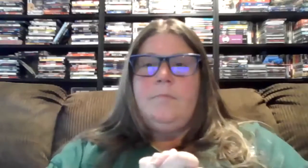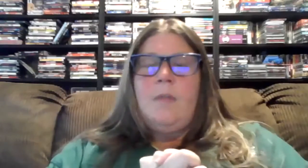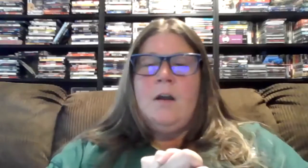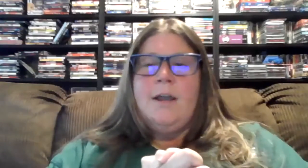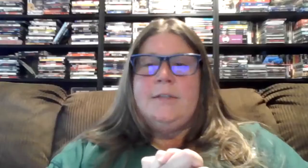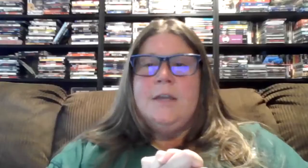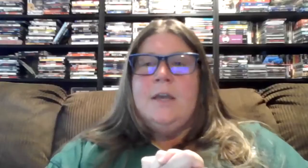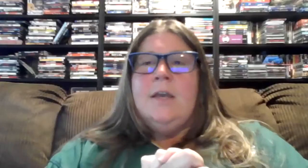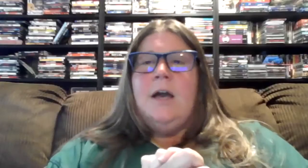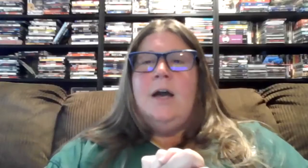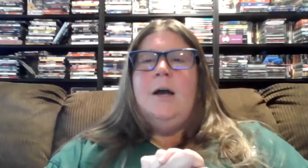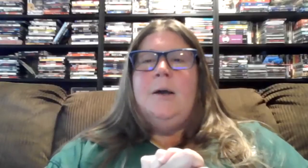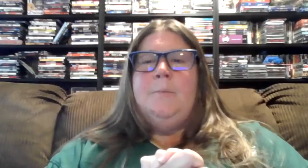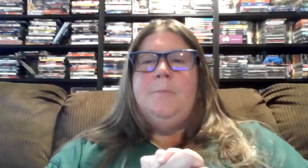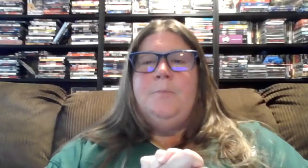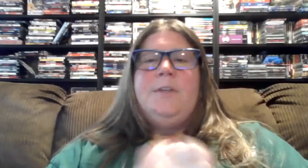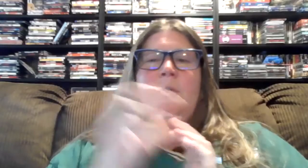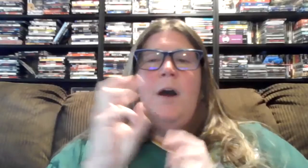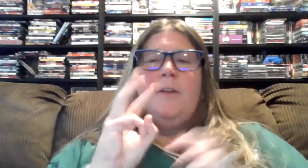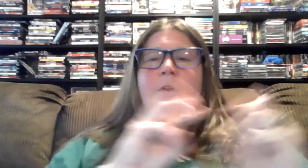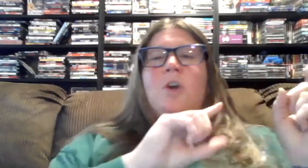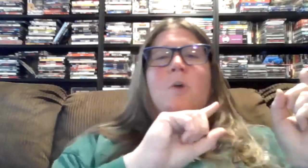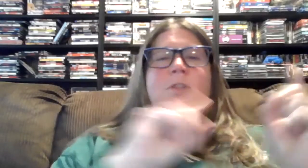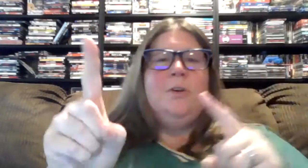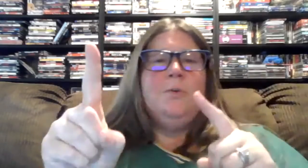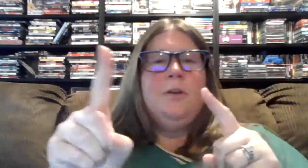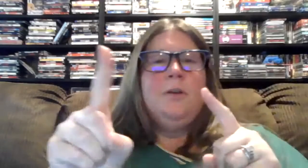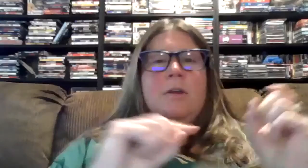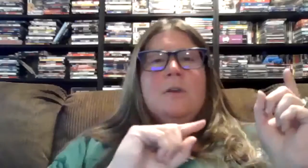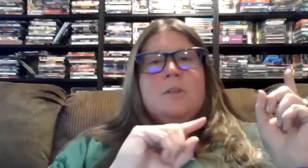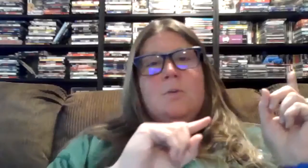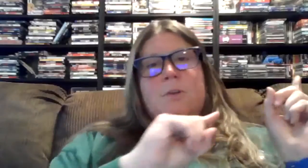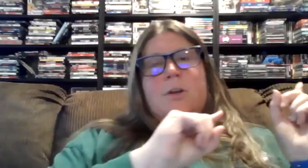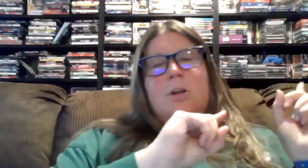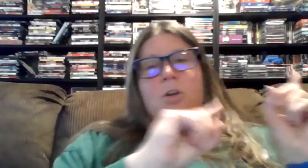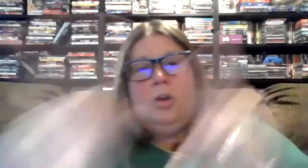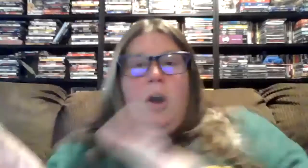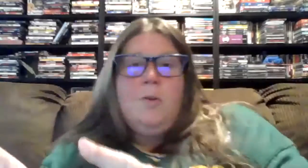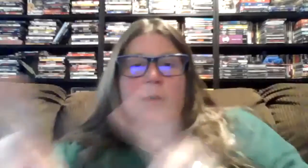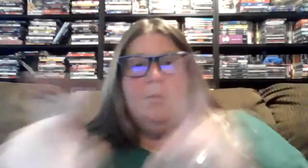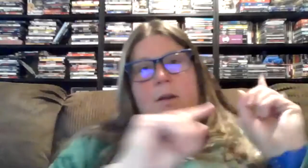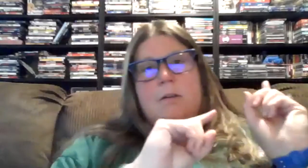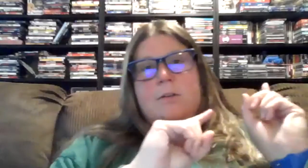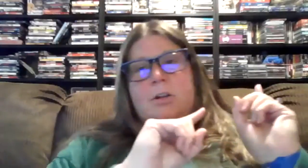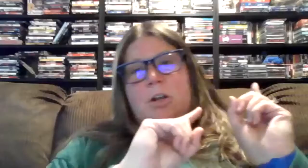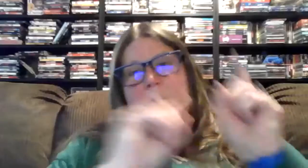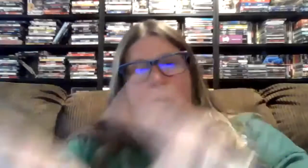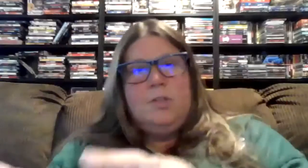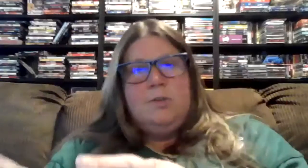All right. We did water. So go to. So you're going to go somewhere. You're going to go to